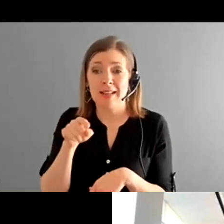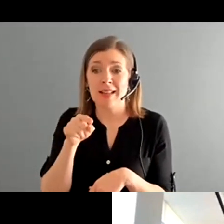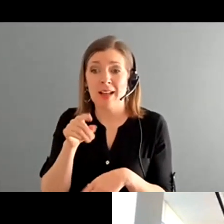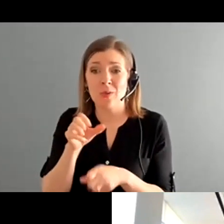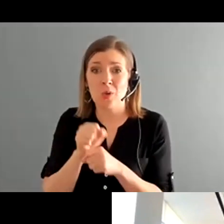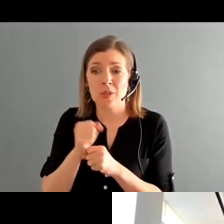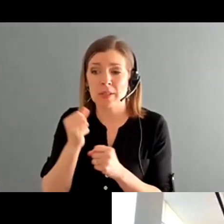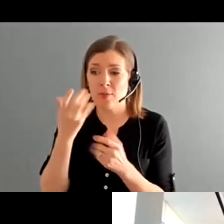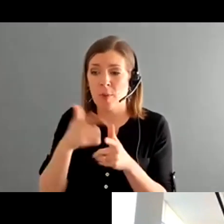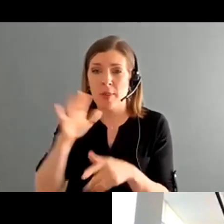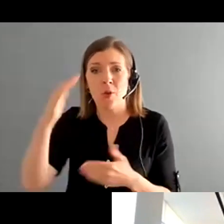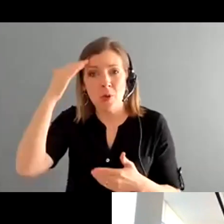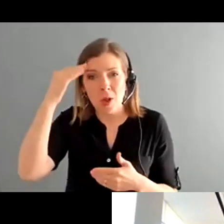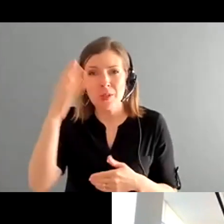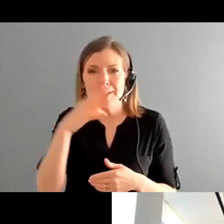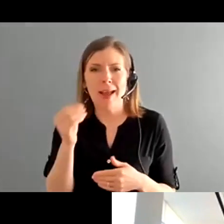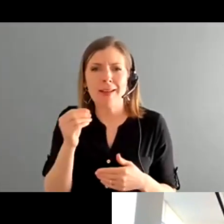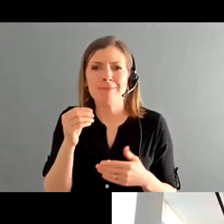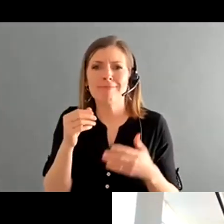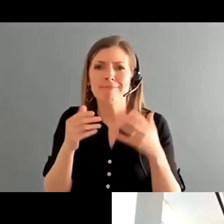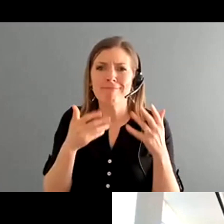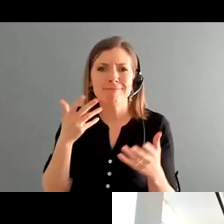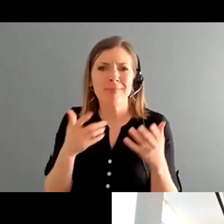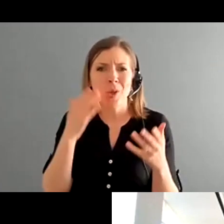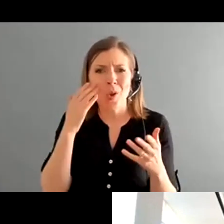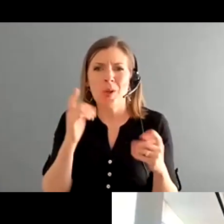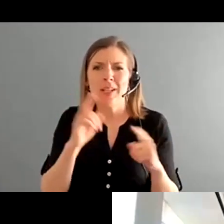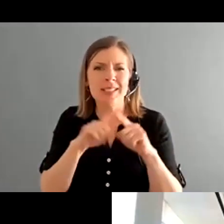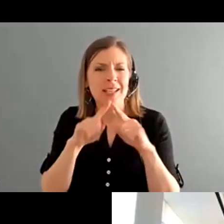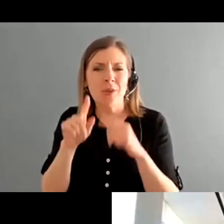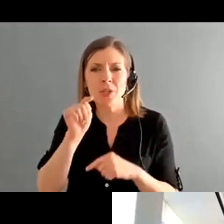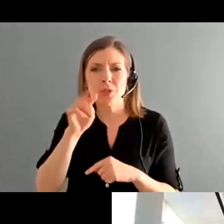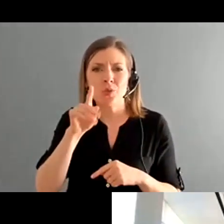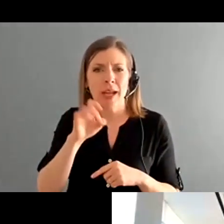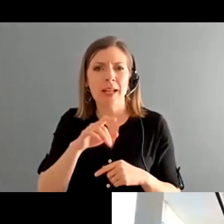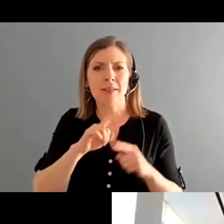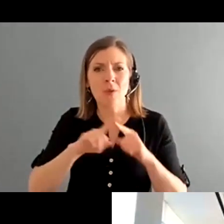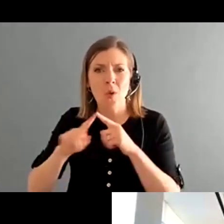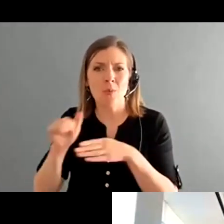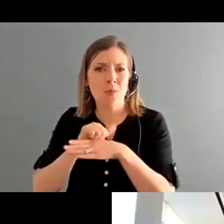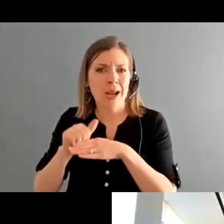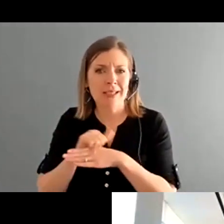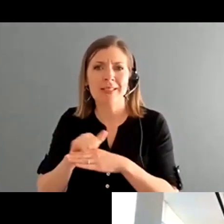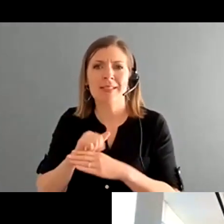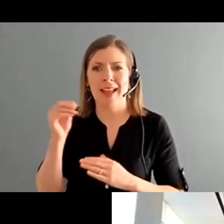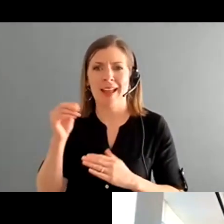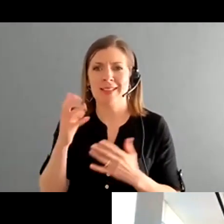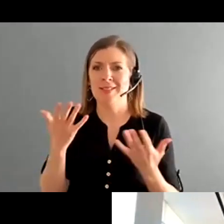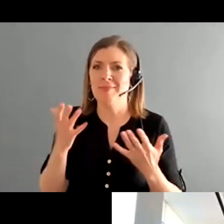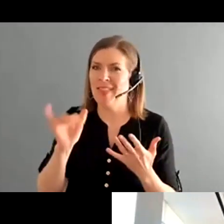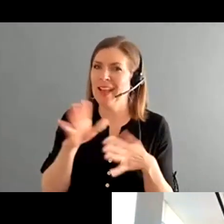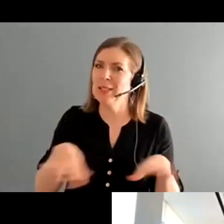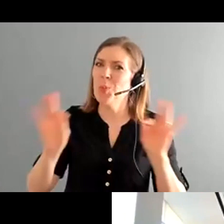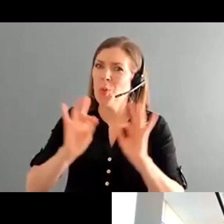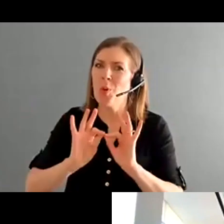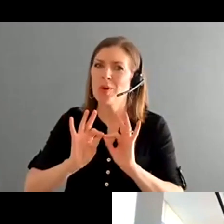that knowledge. And I think, there's, different trades inform different practices, and that's an